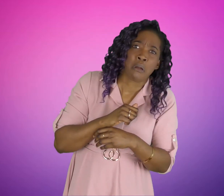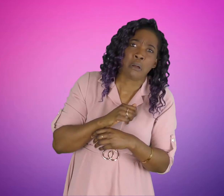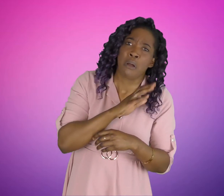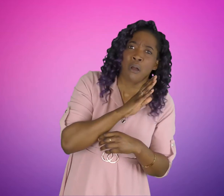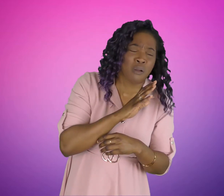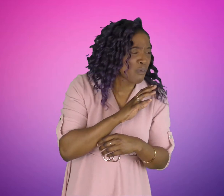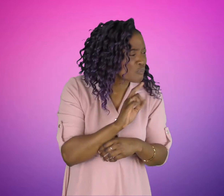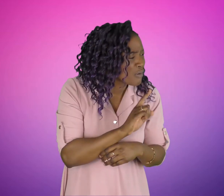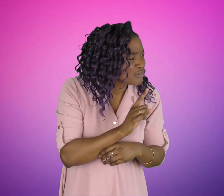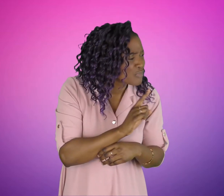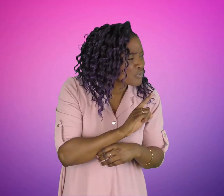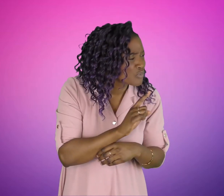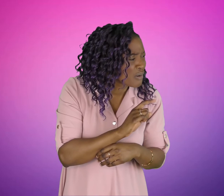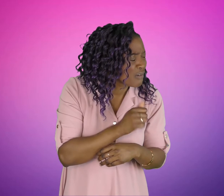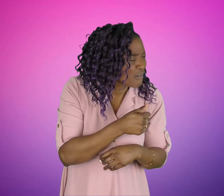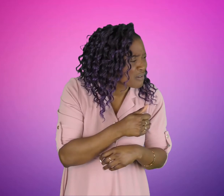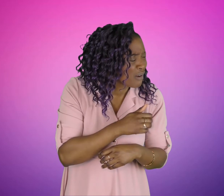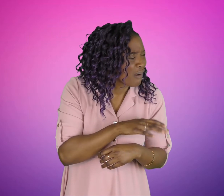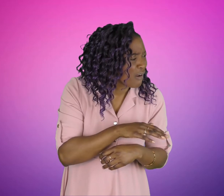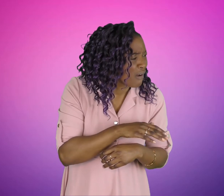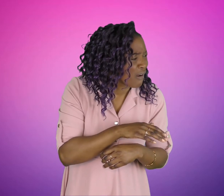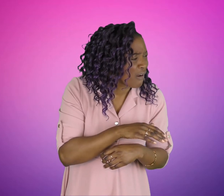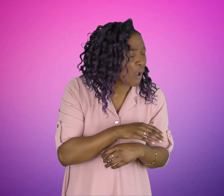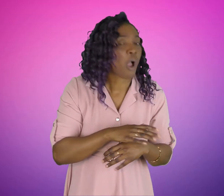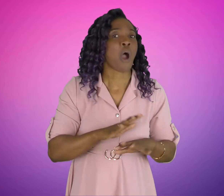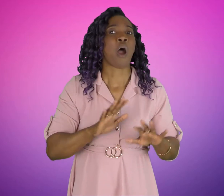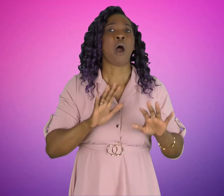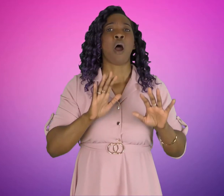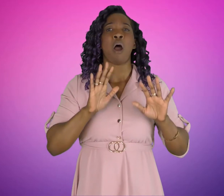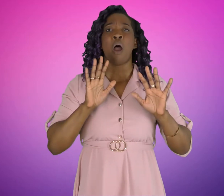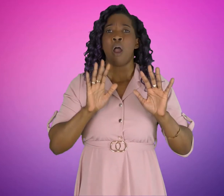Oh, excuse me a moment. Could we please have businessman, please? Okay, fine. Thank you.